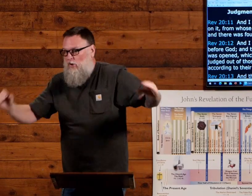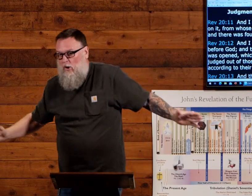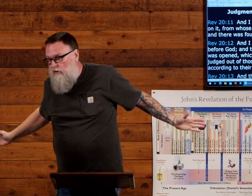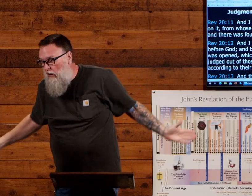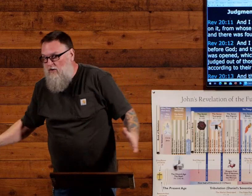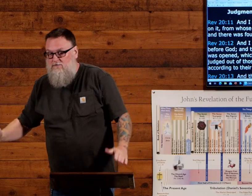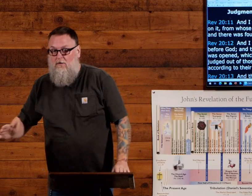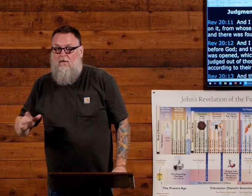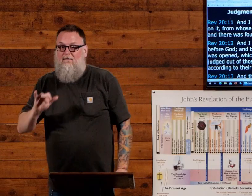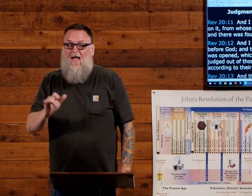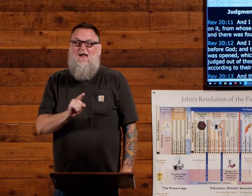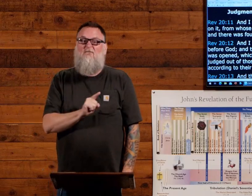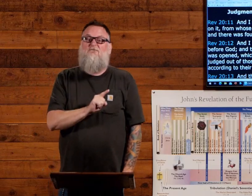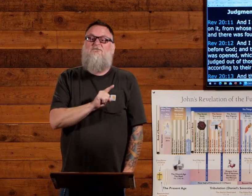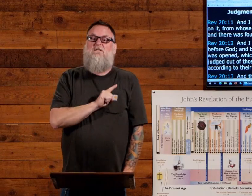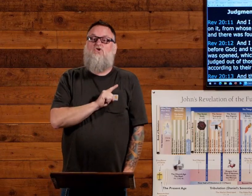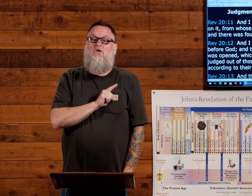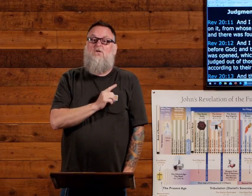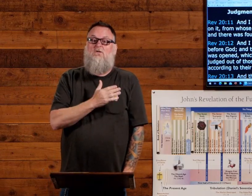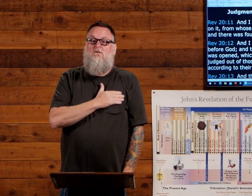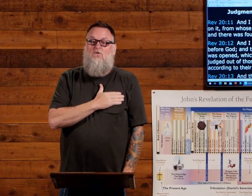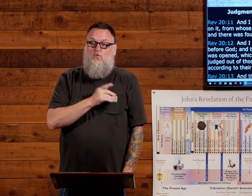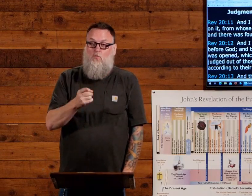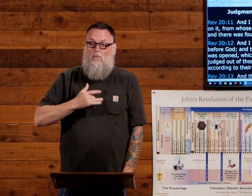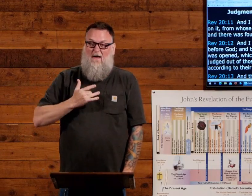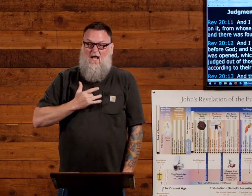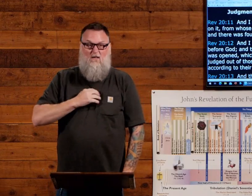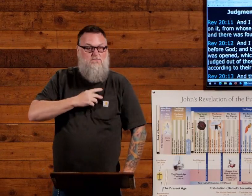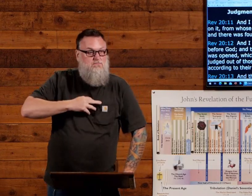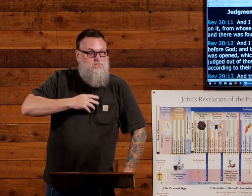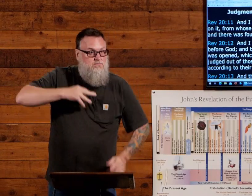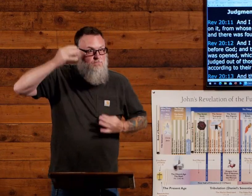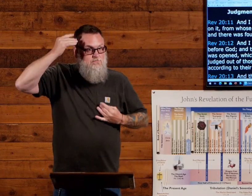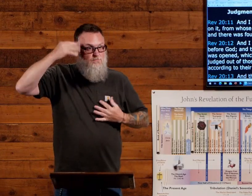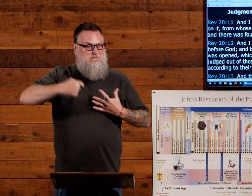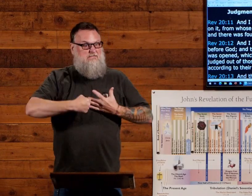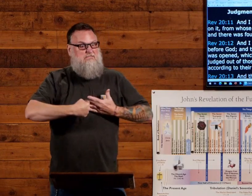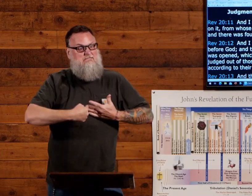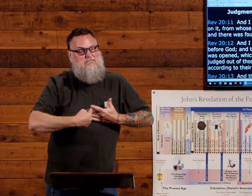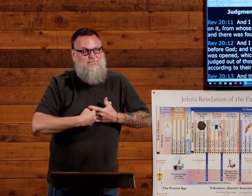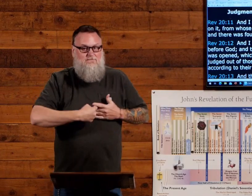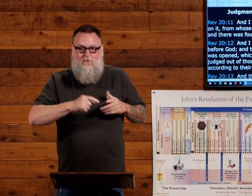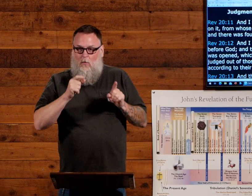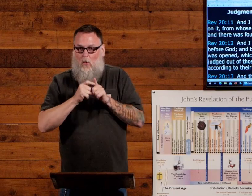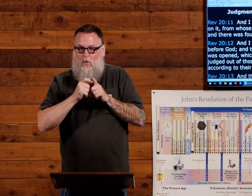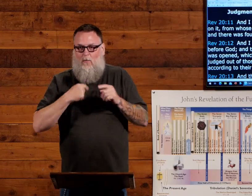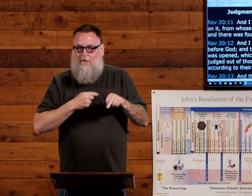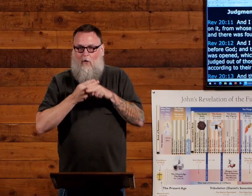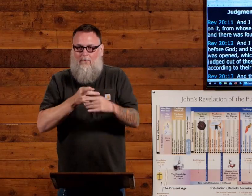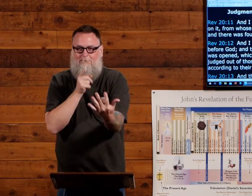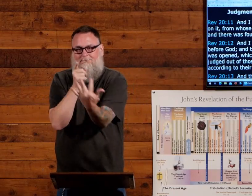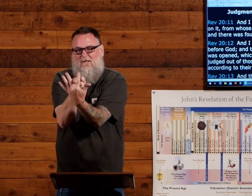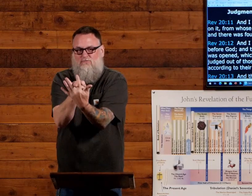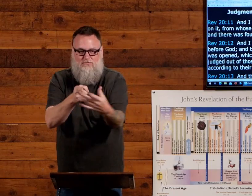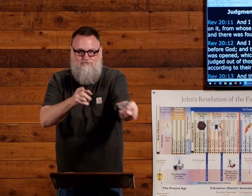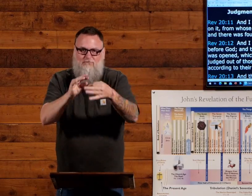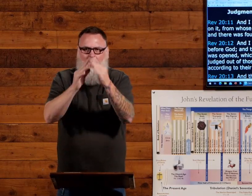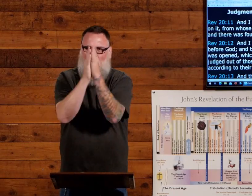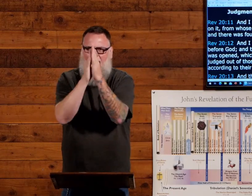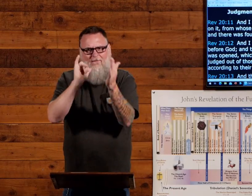when we teach, when we encourage. It convicts us. It lets us know. It teaches us the Word of God. It pierces